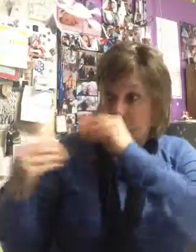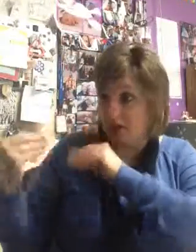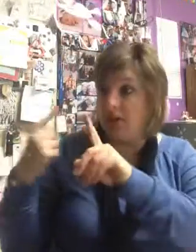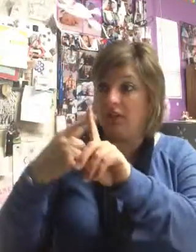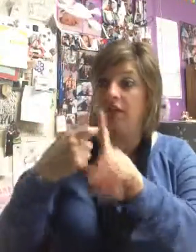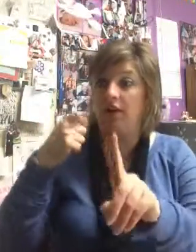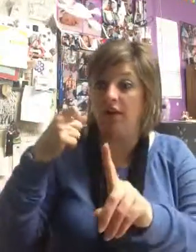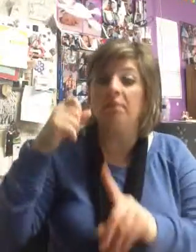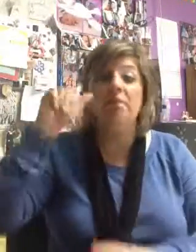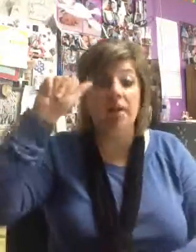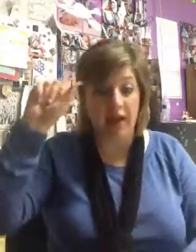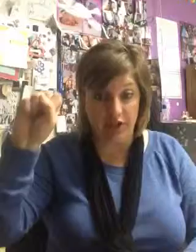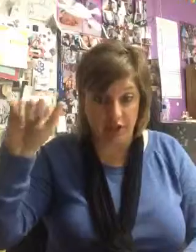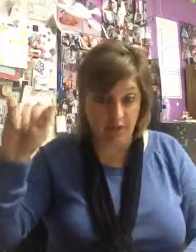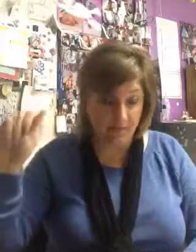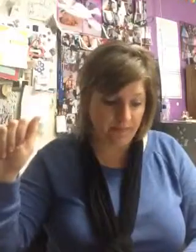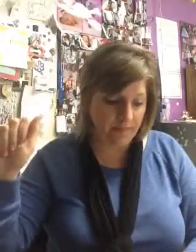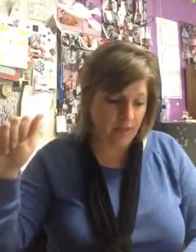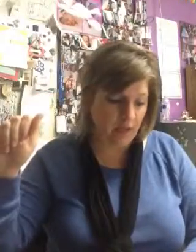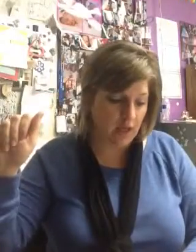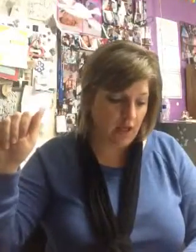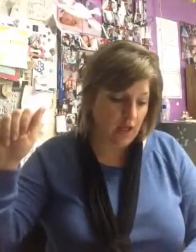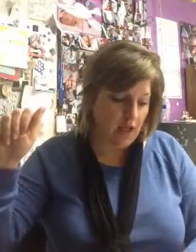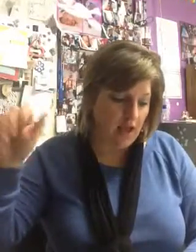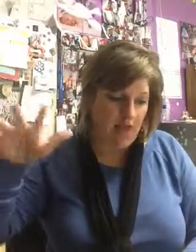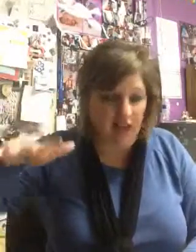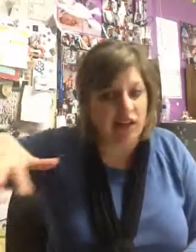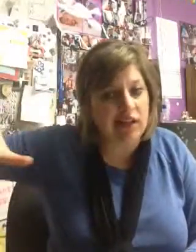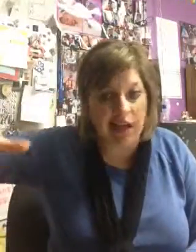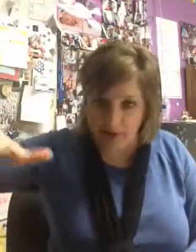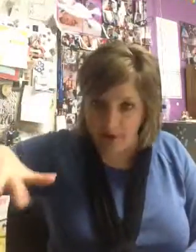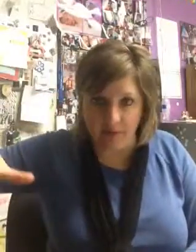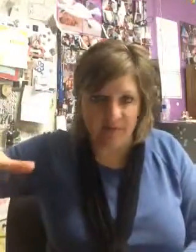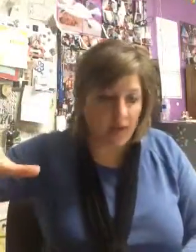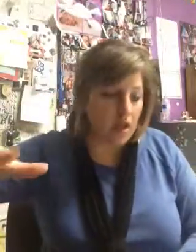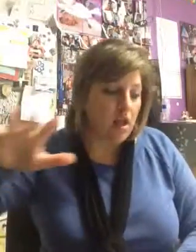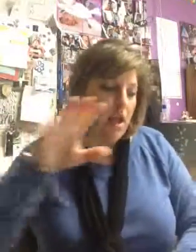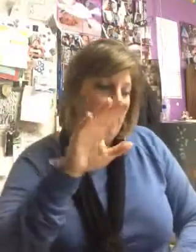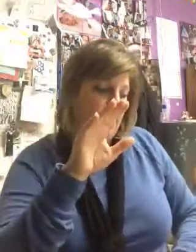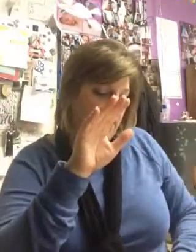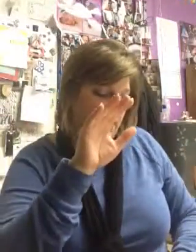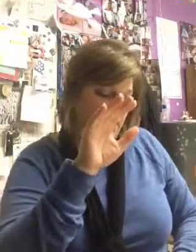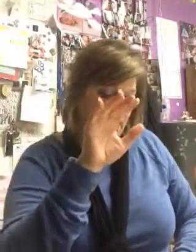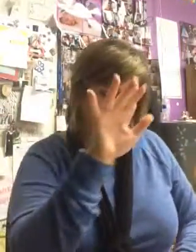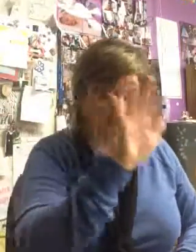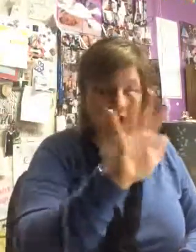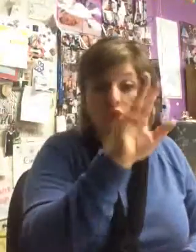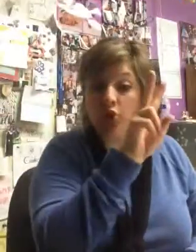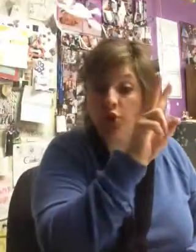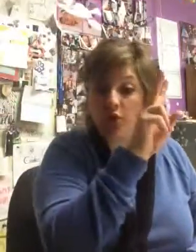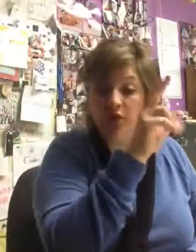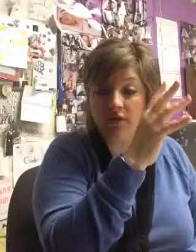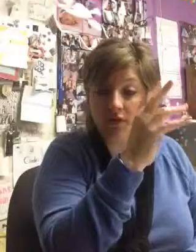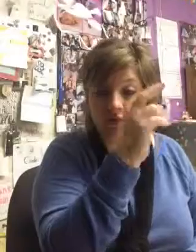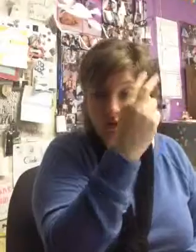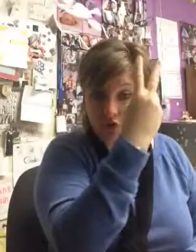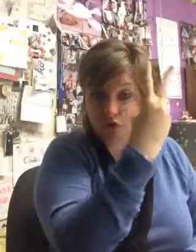generation is from Asia, and you kind of can say area, and then around 2/5